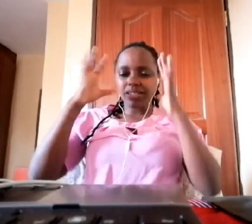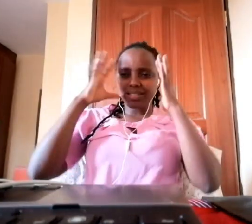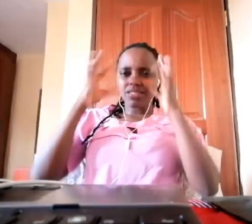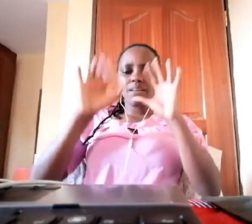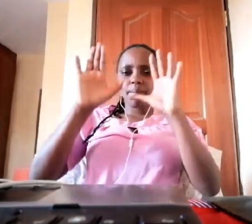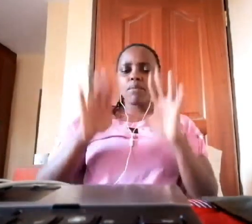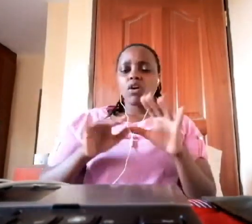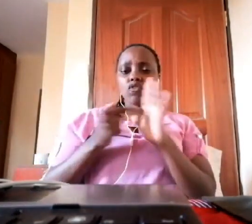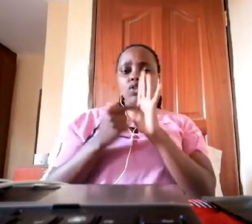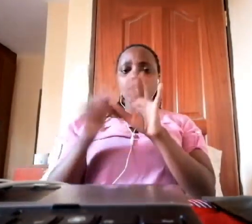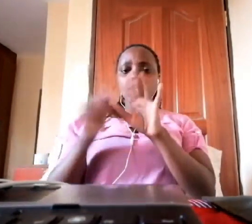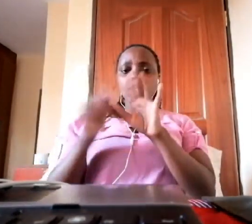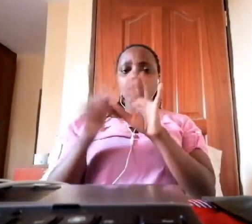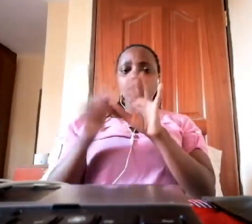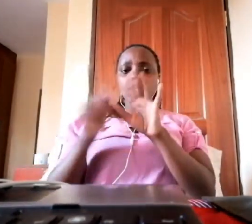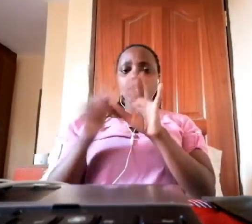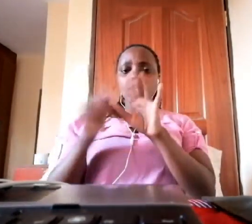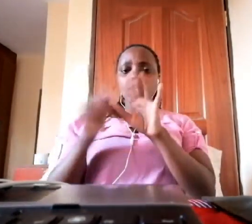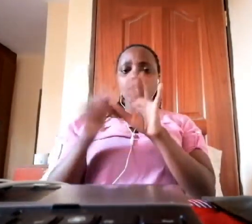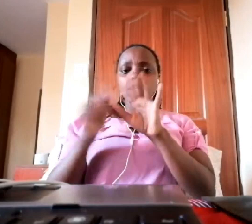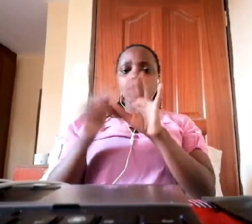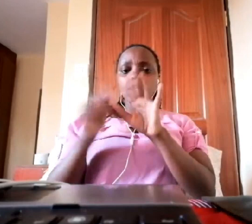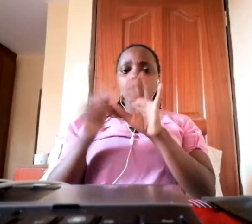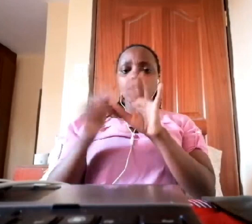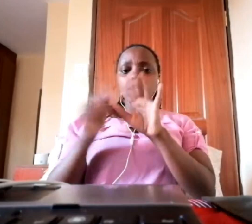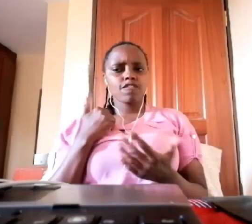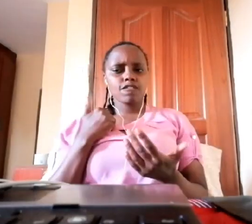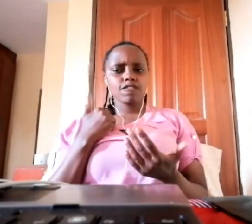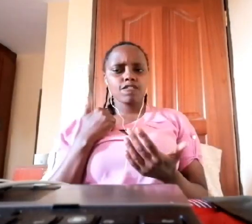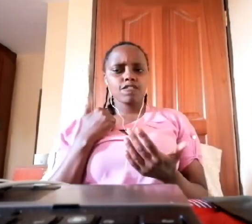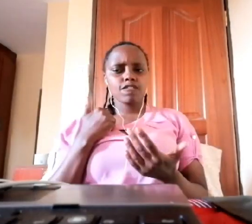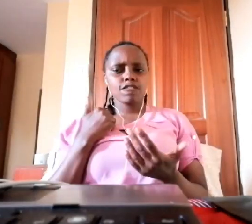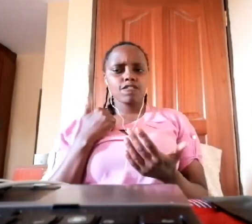Burundi, we